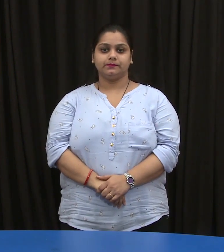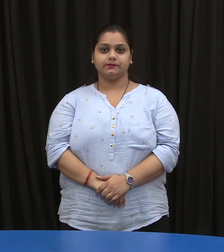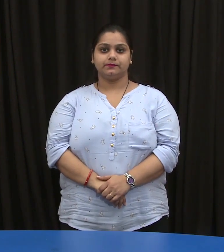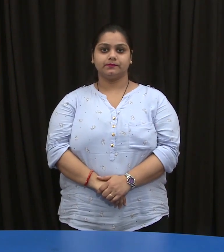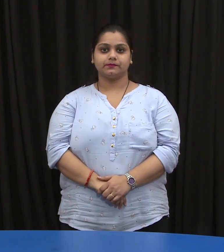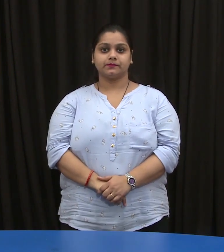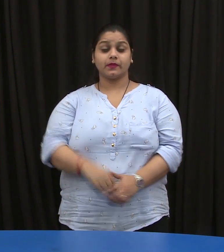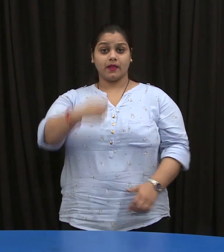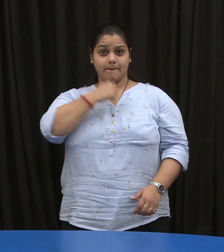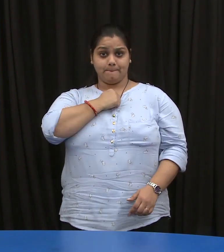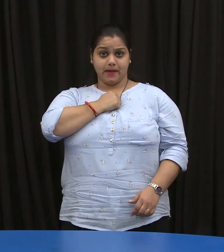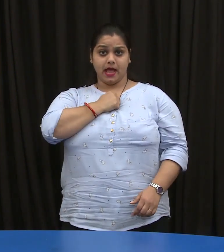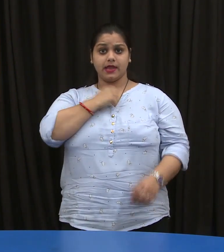My picture.